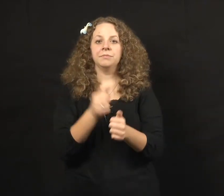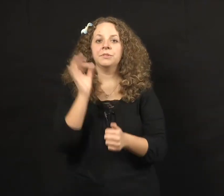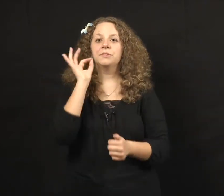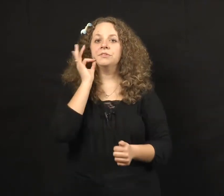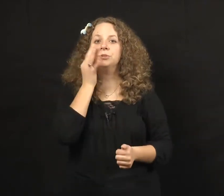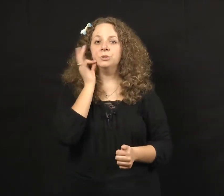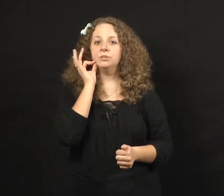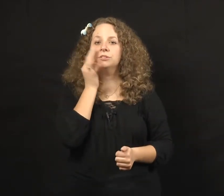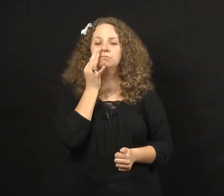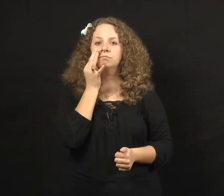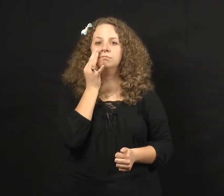Fruit.